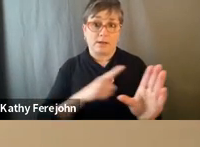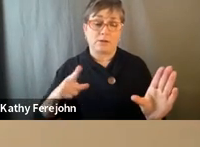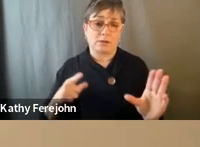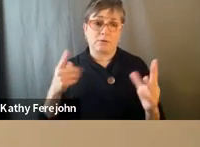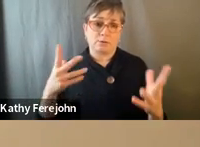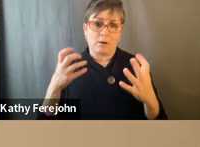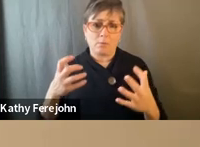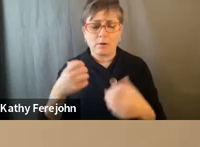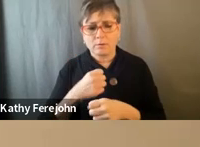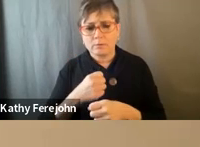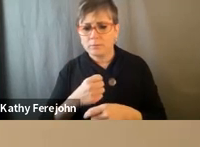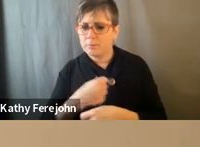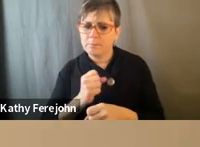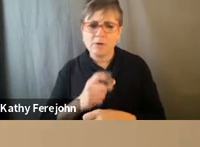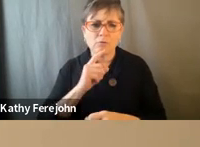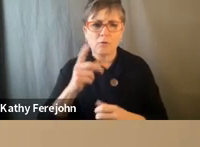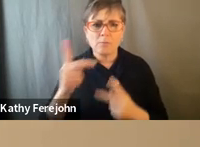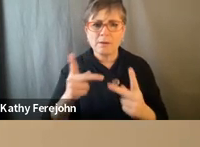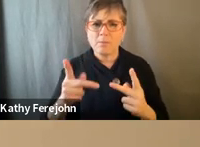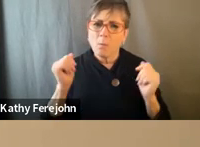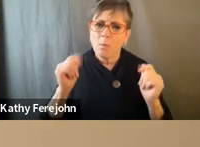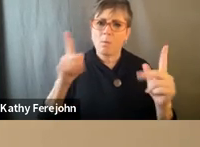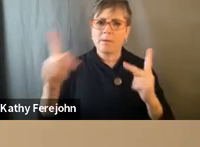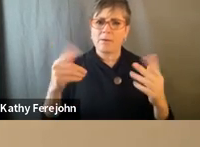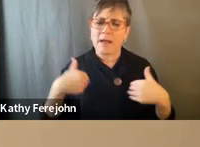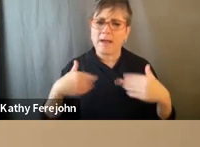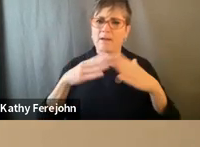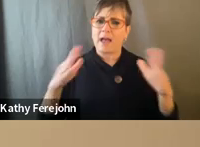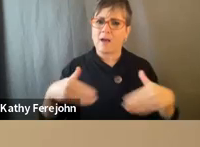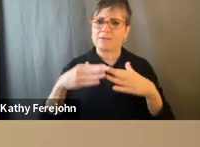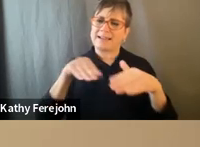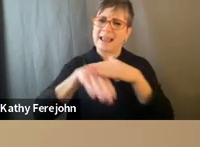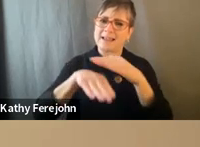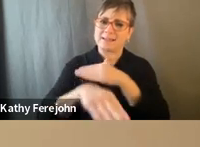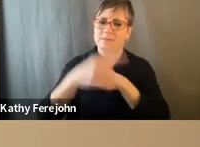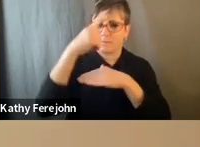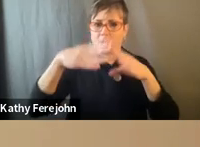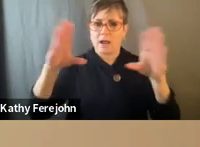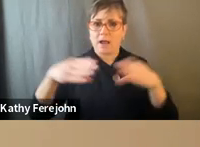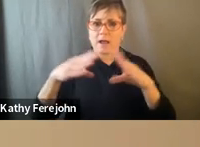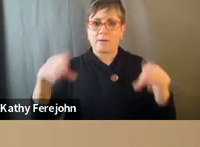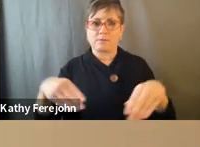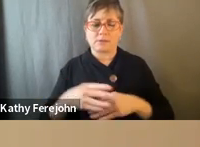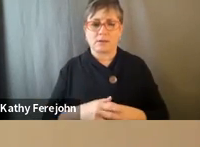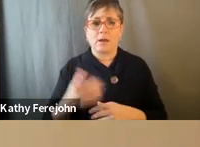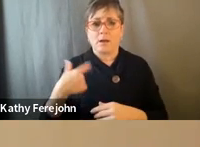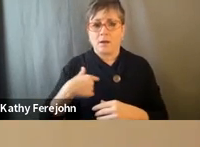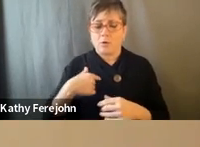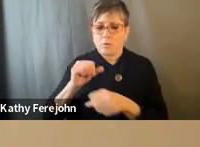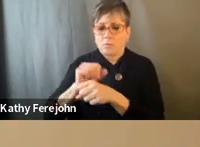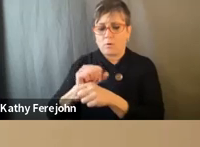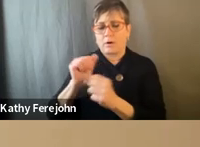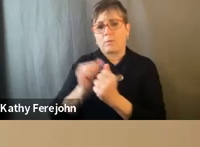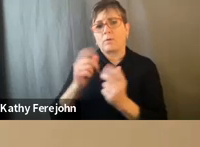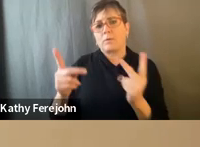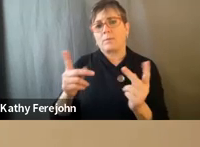for housing for every resident. And it becomes especially important for our residents who deal with disabilities due to the special needs housing.